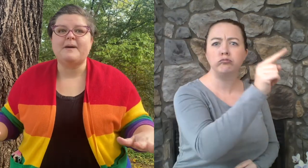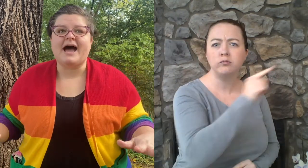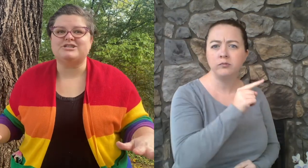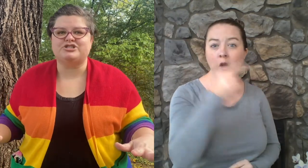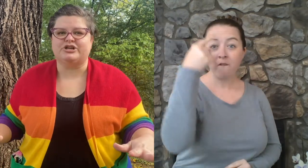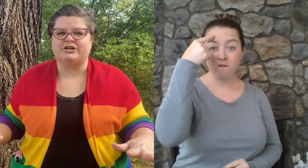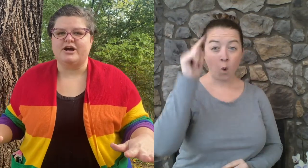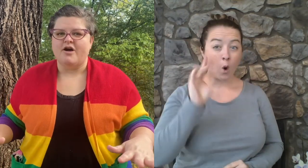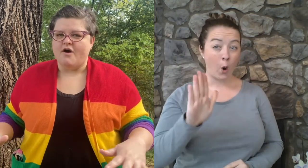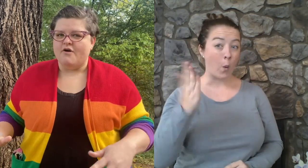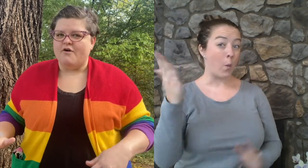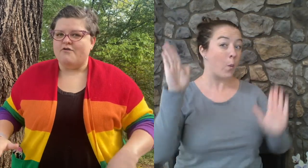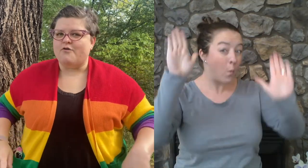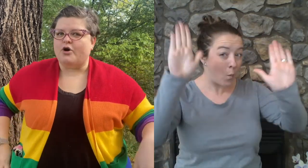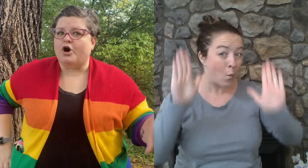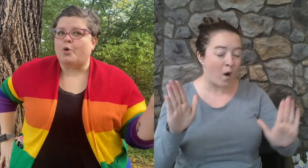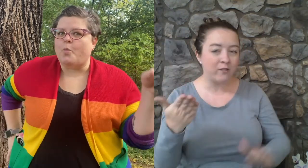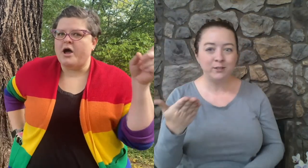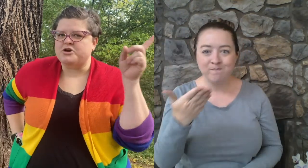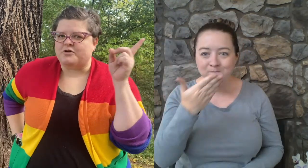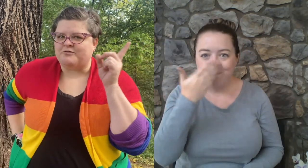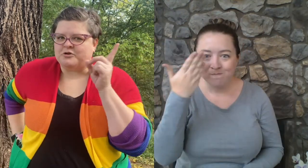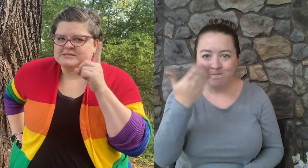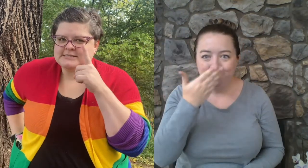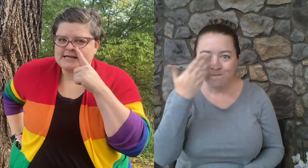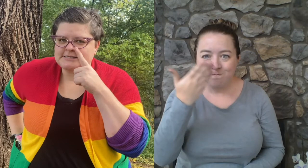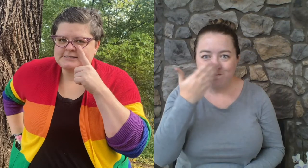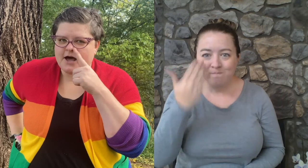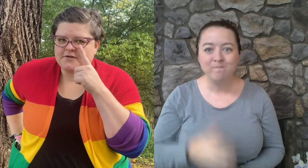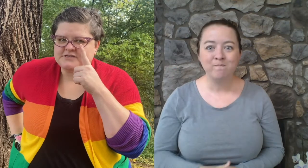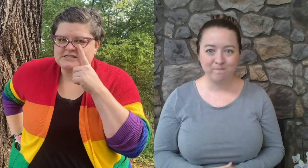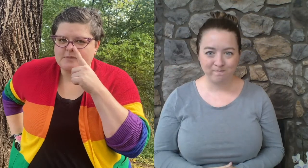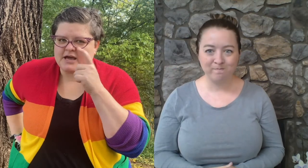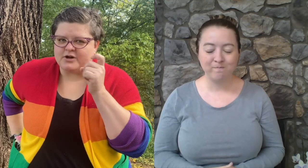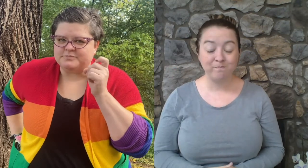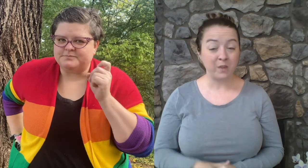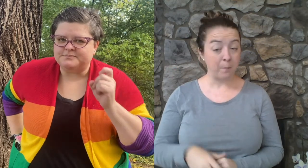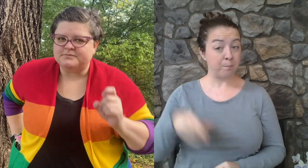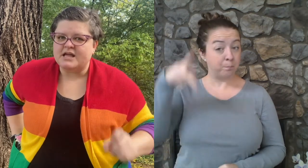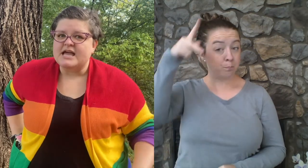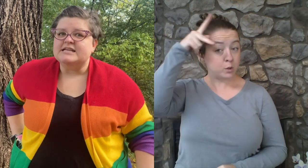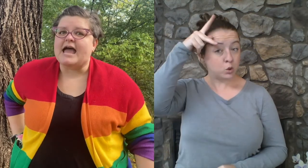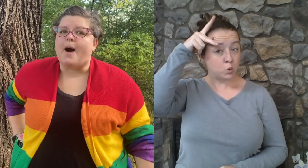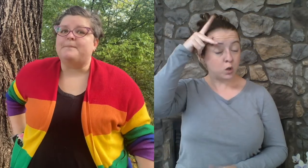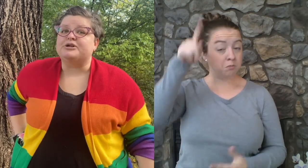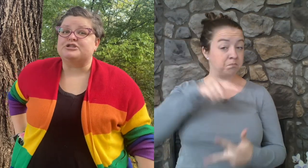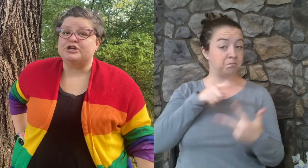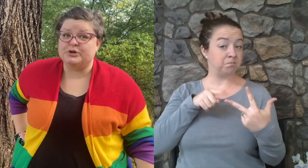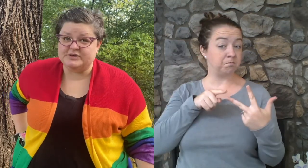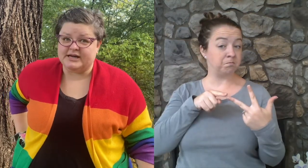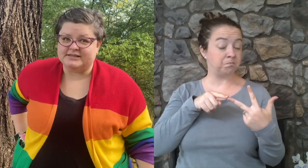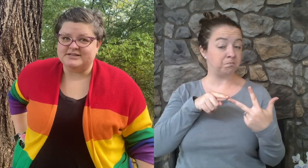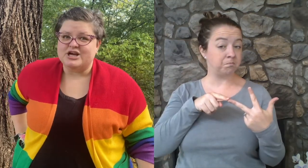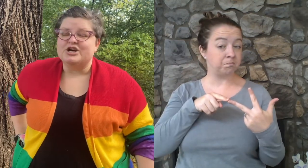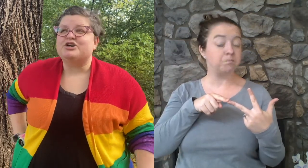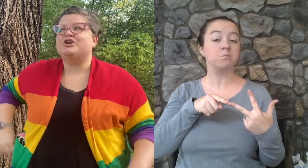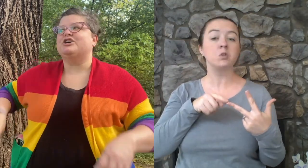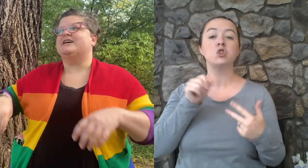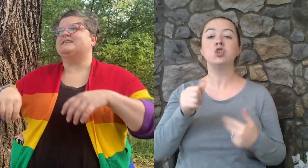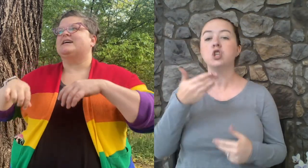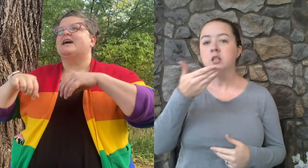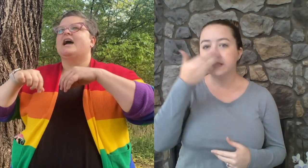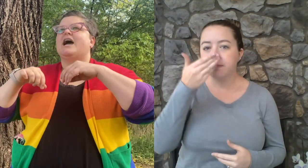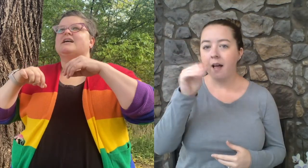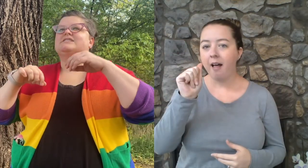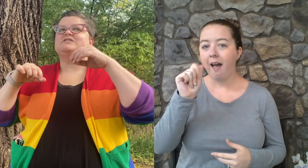the pasture for her wonderful sense of smell. Now, Petunia